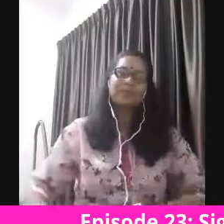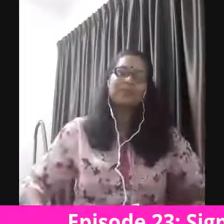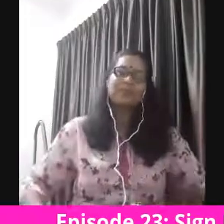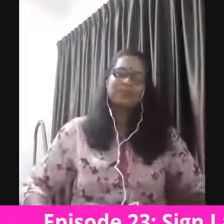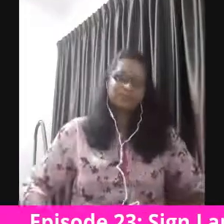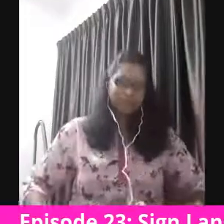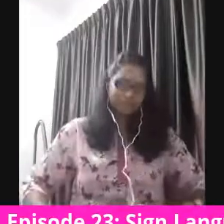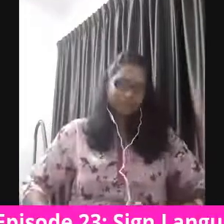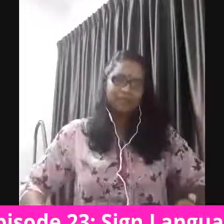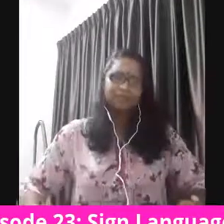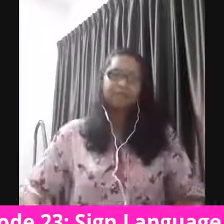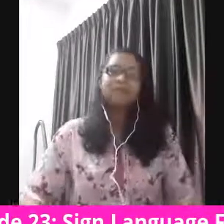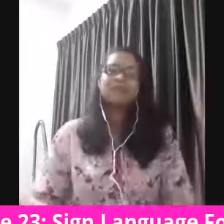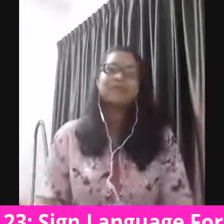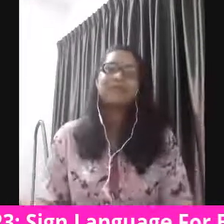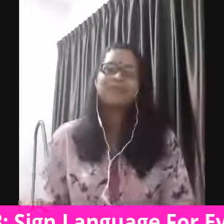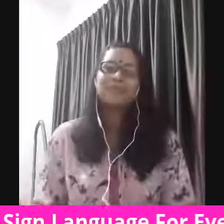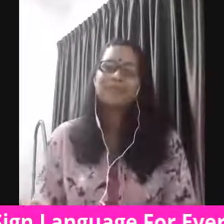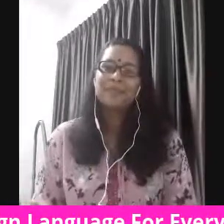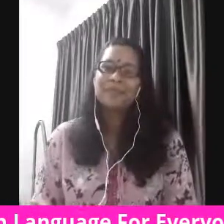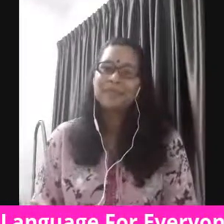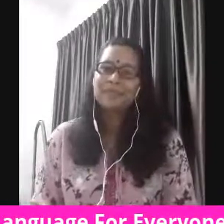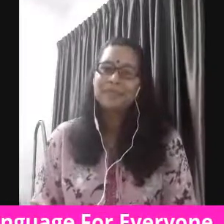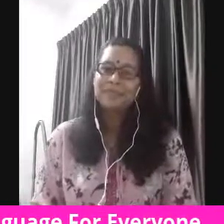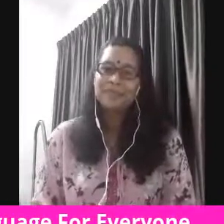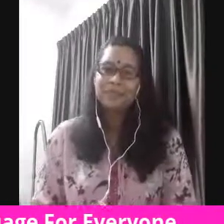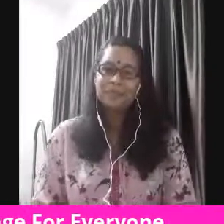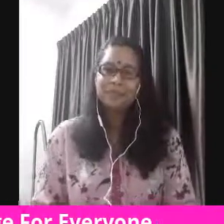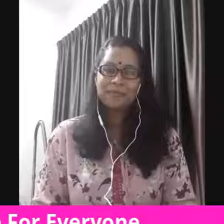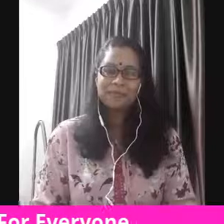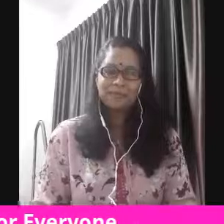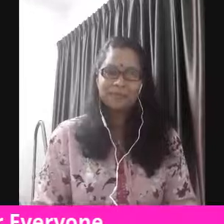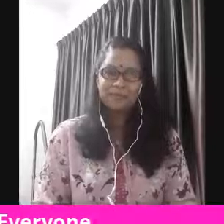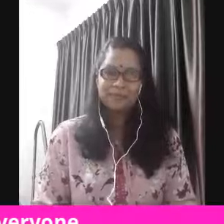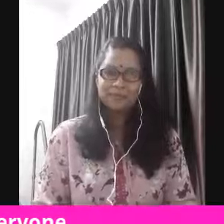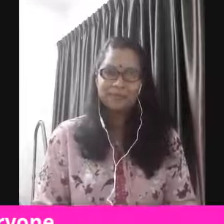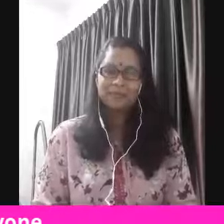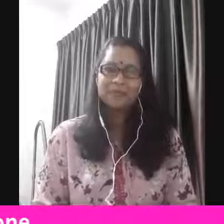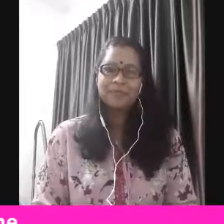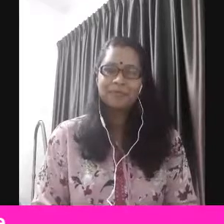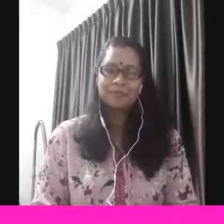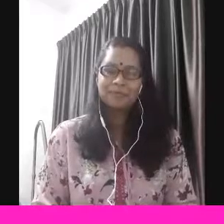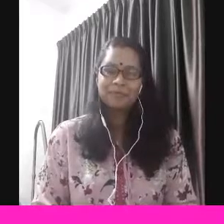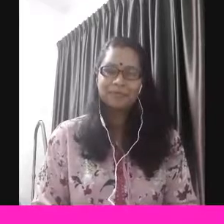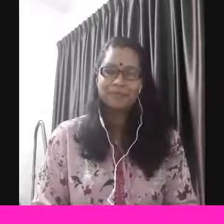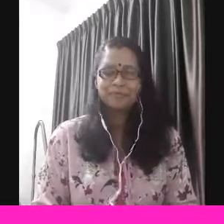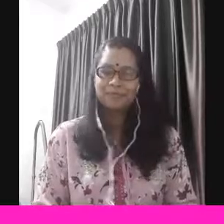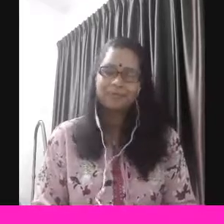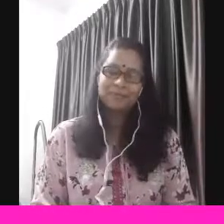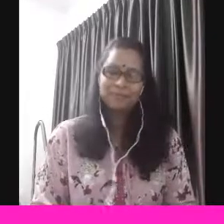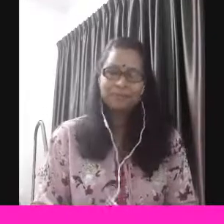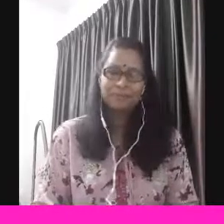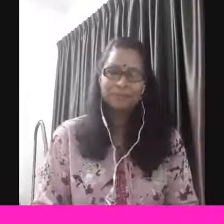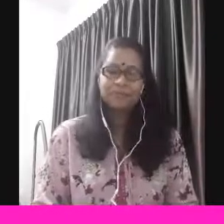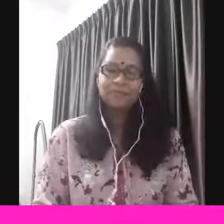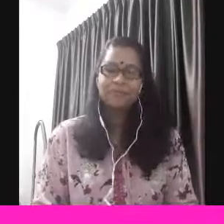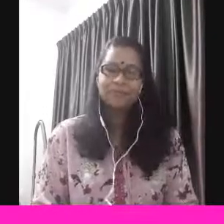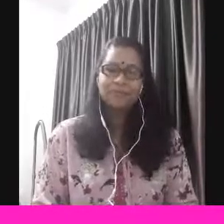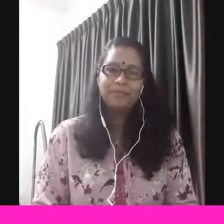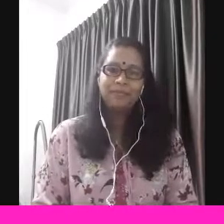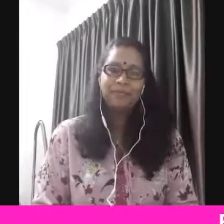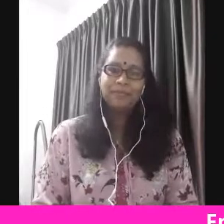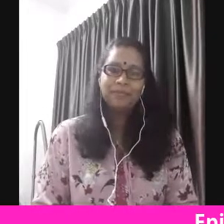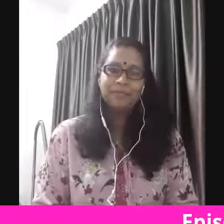be something for the viewers to learn as well. Maybe we can go with some general, universal things that we usually use